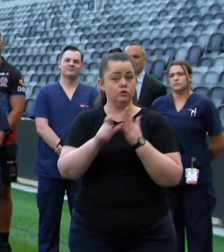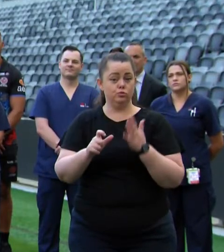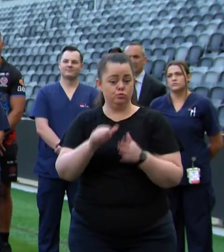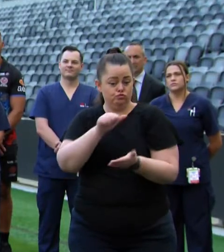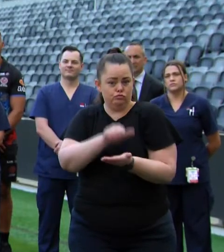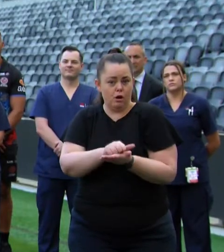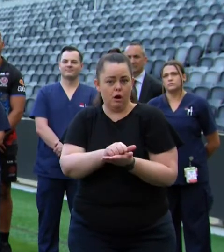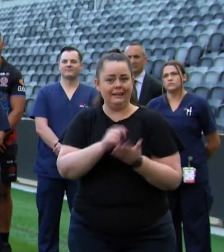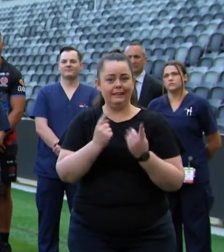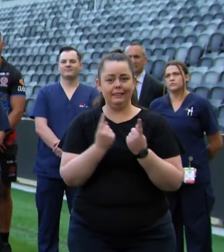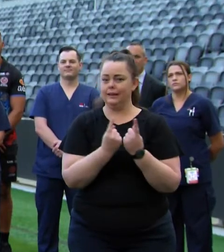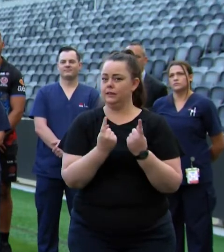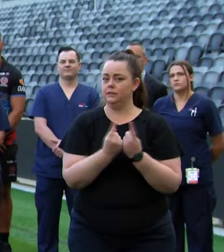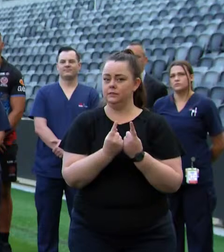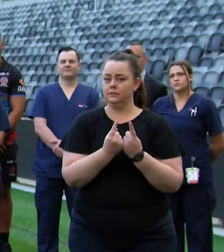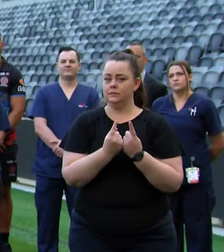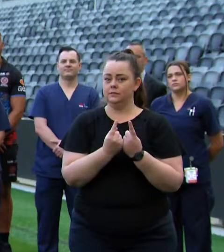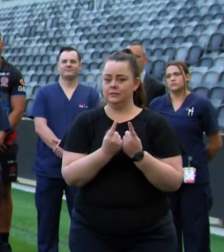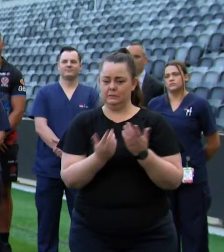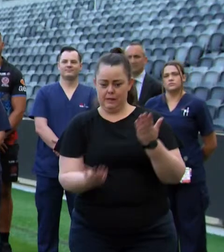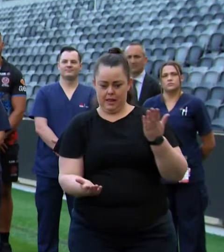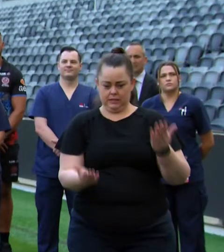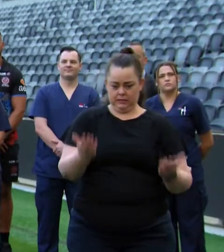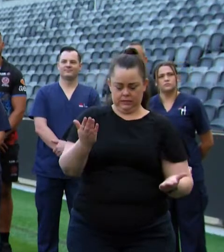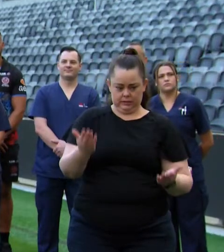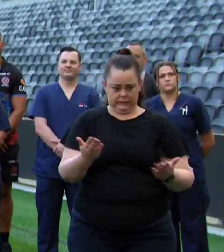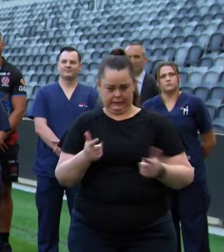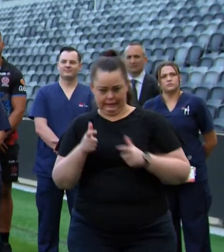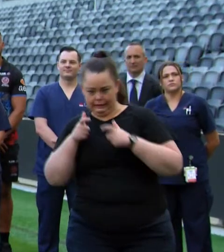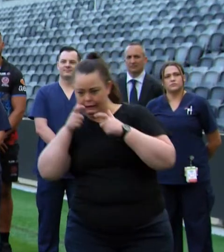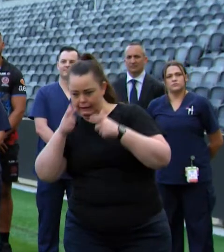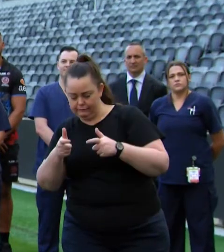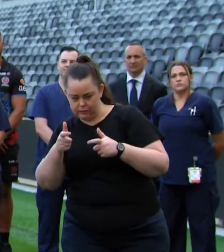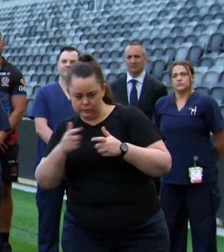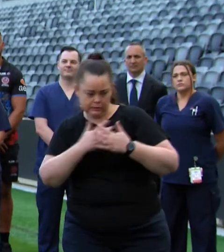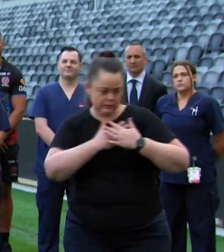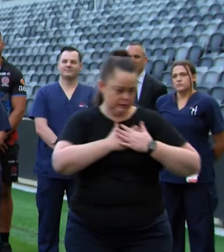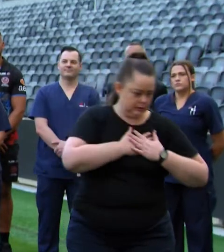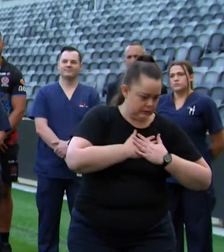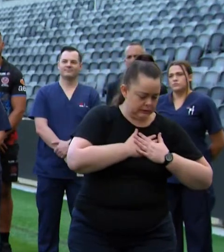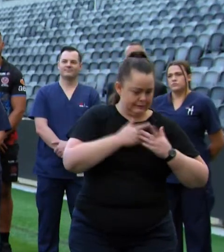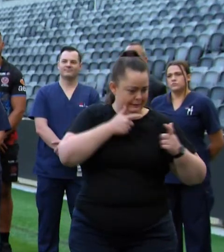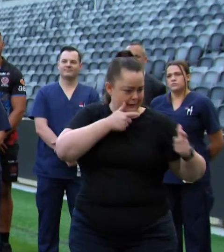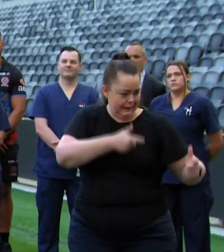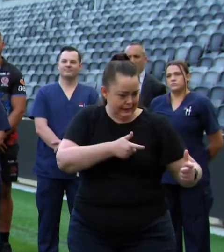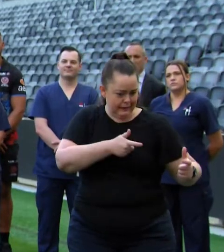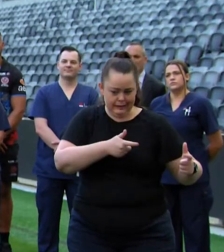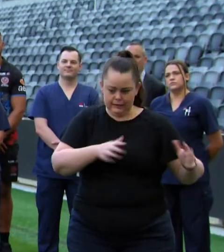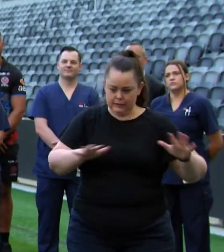fine balance. We have to balance compassion with caution in what is a high-risk setting. We